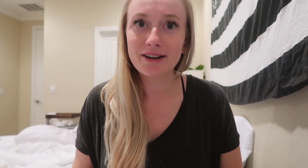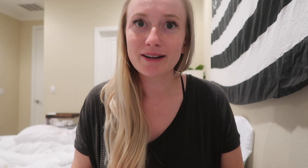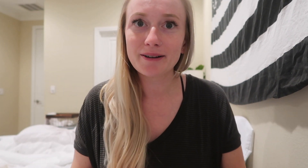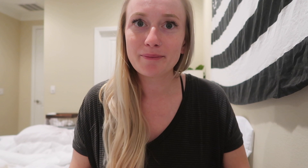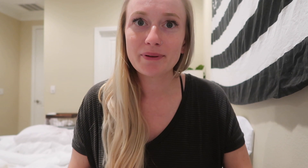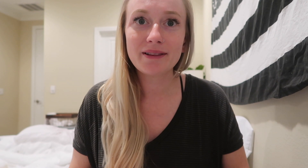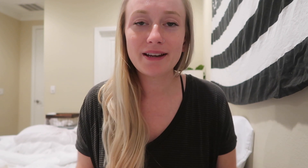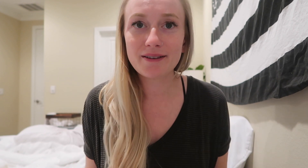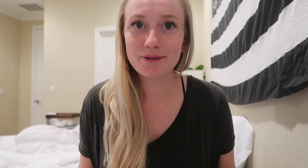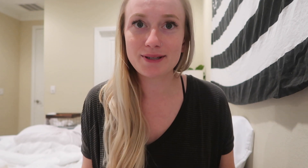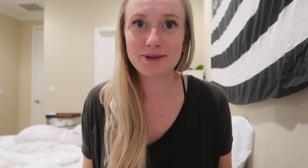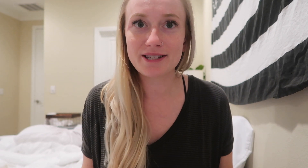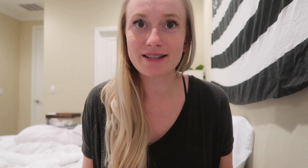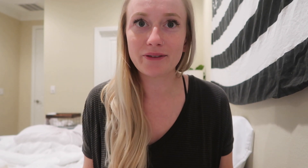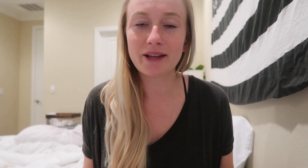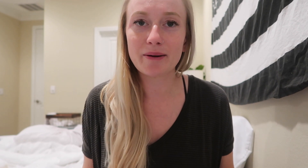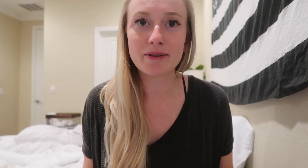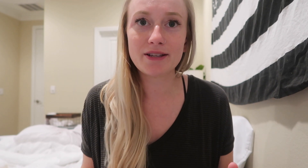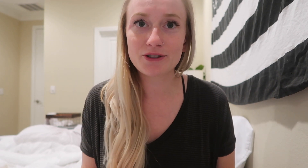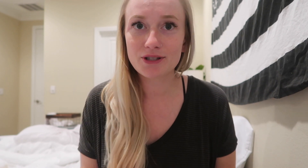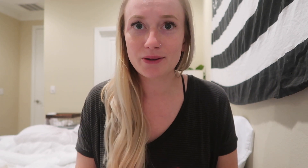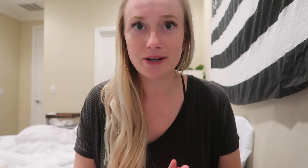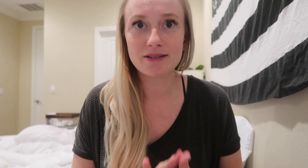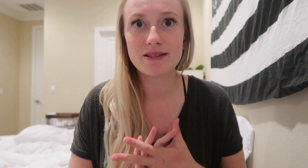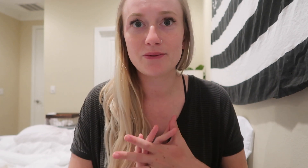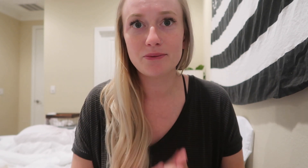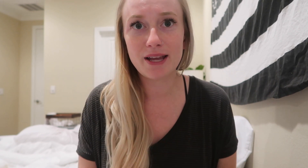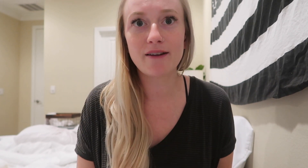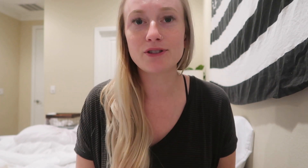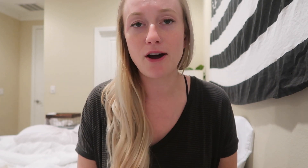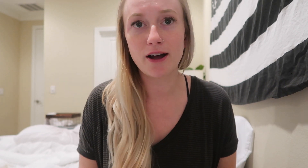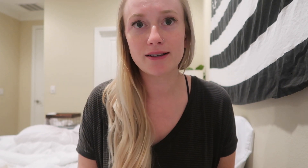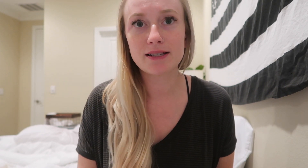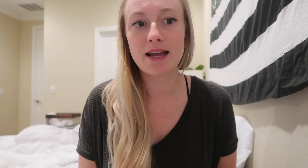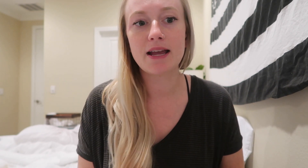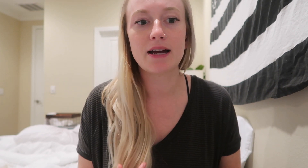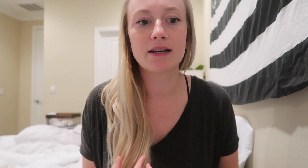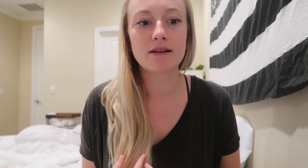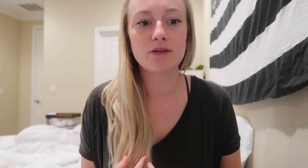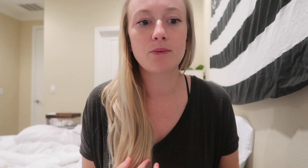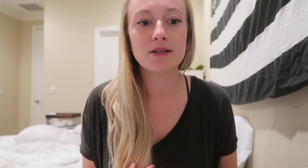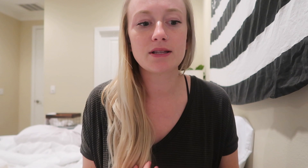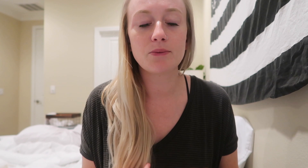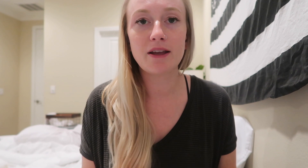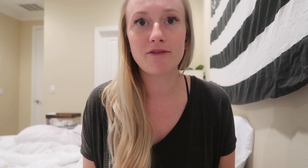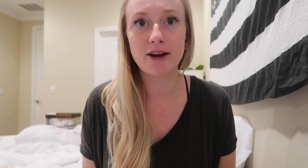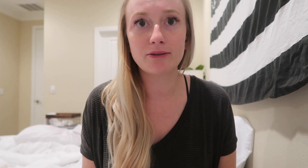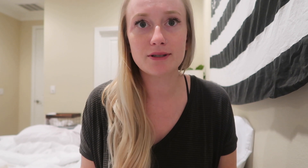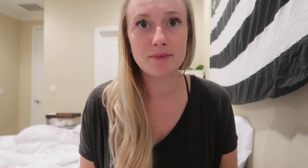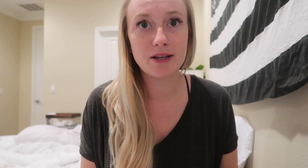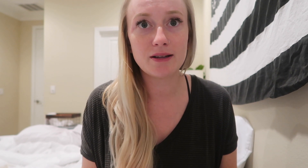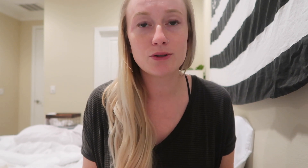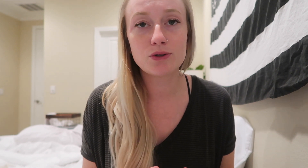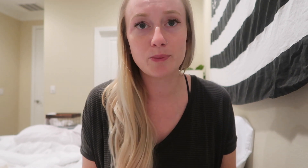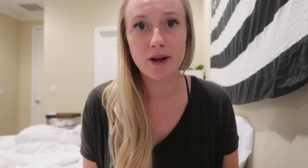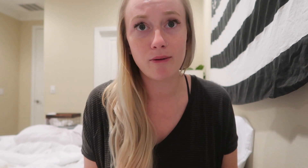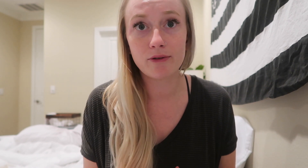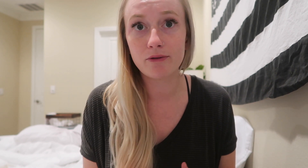are plenty of resources out there, but these are just the ones that we have taught and the ones that we have found to be super helpful for